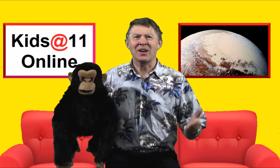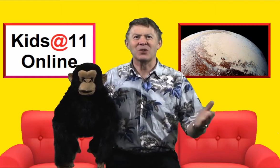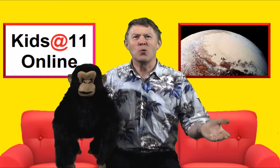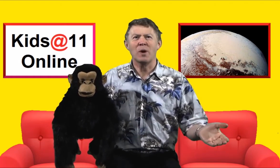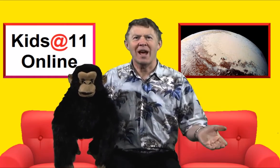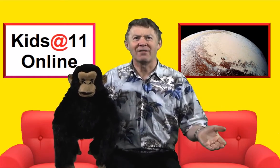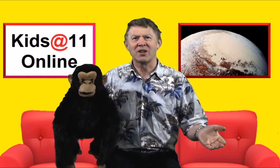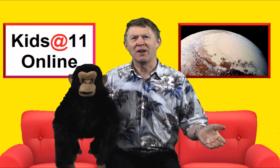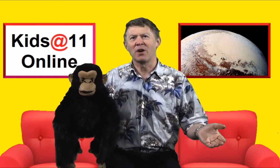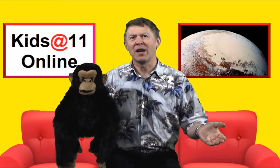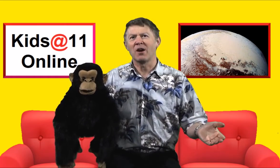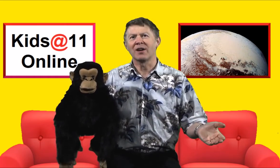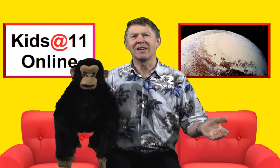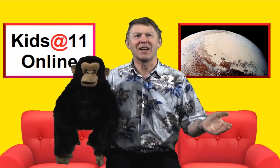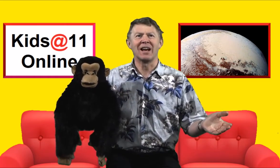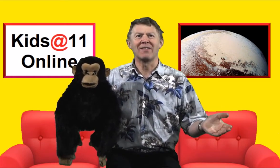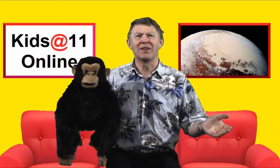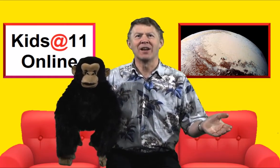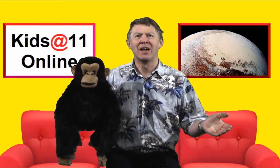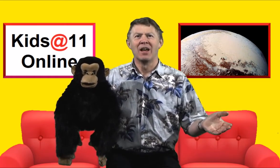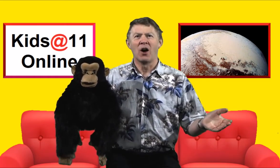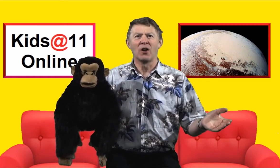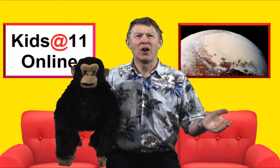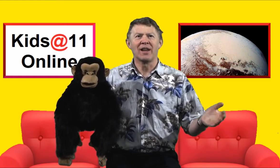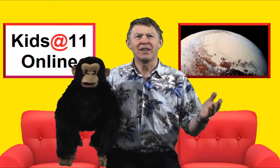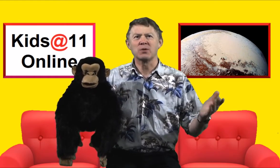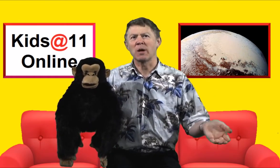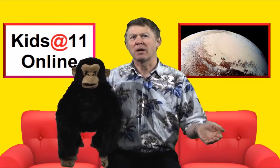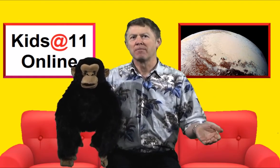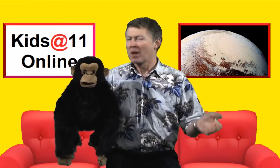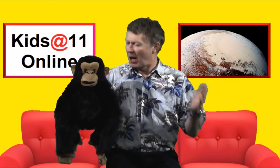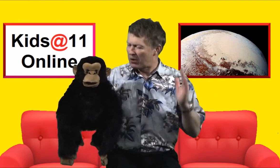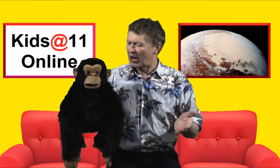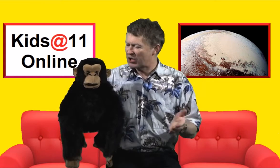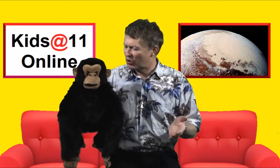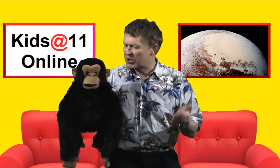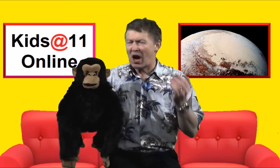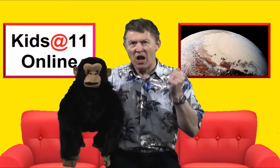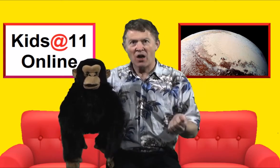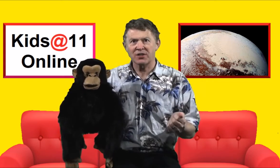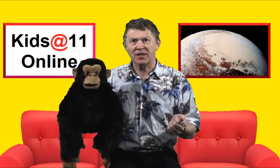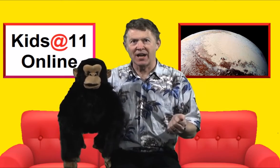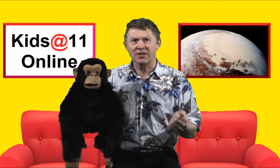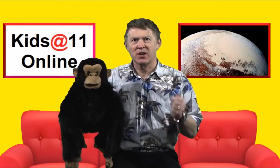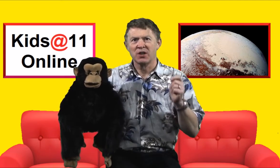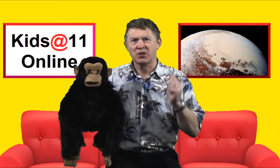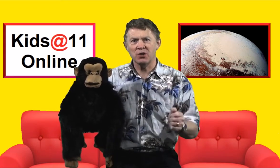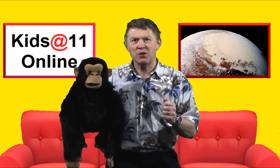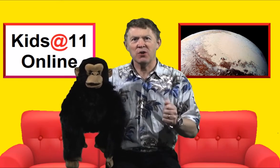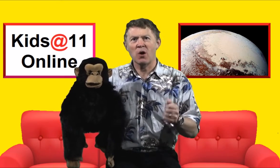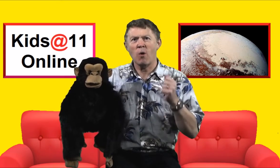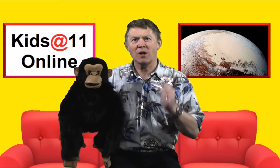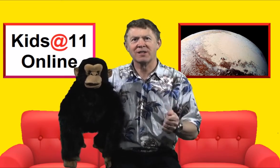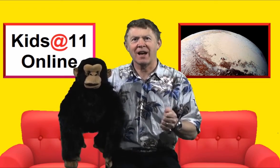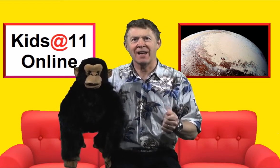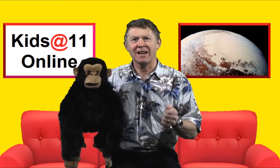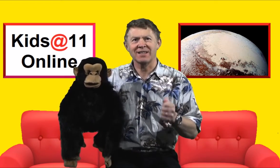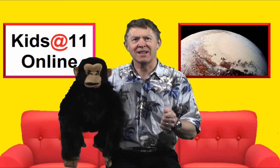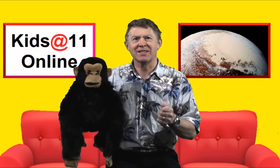that's all we have time for here on Kids at 11 Online this week. Okay, George, last guess. Do you know what day it is